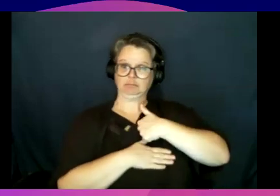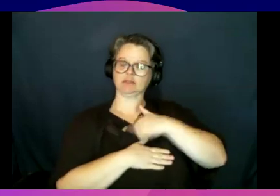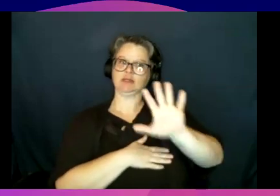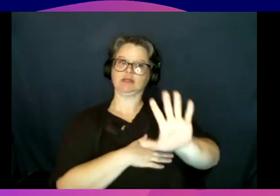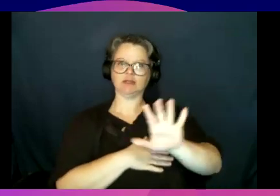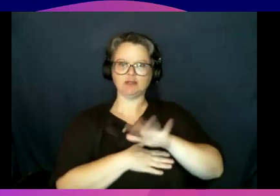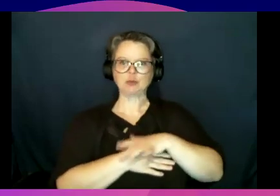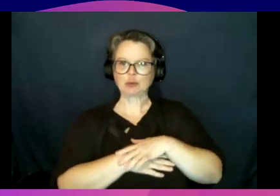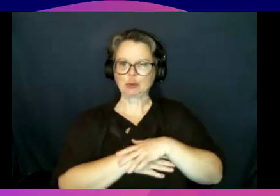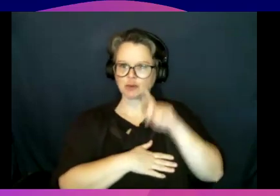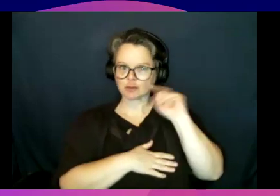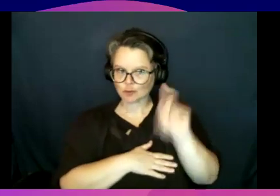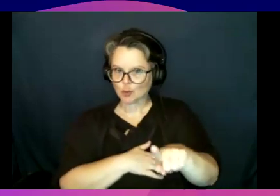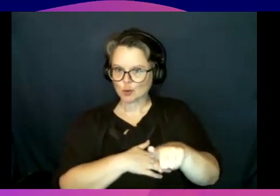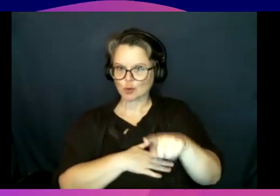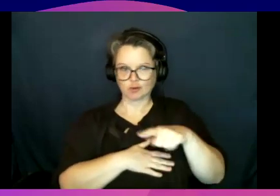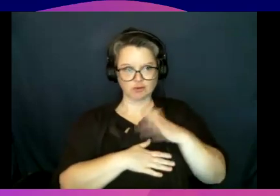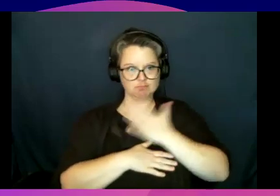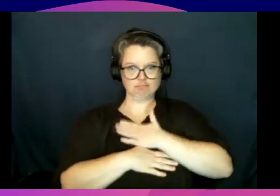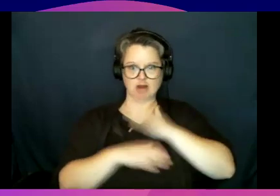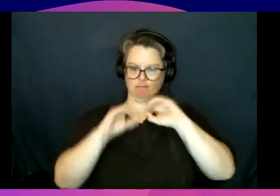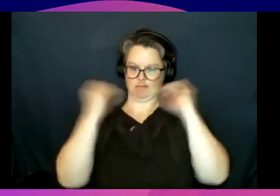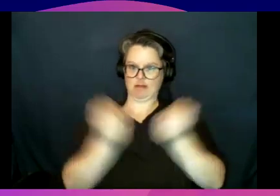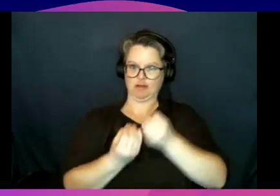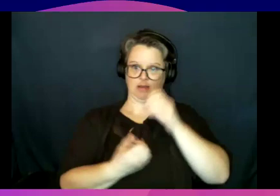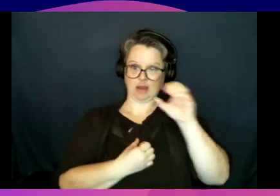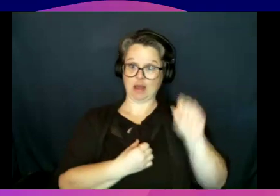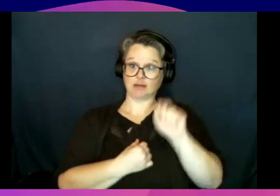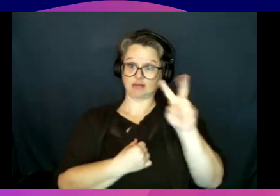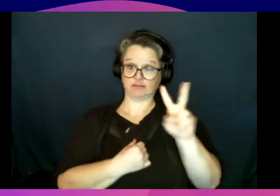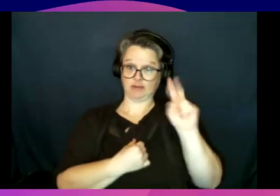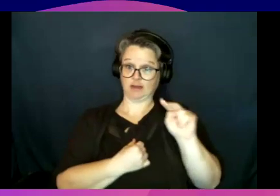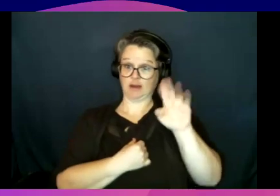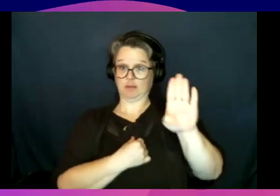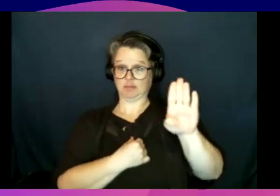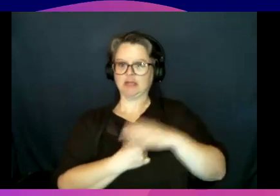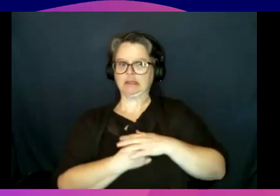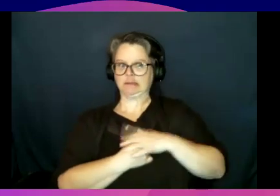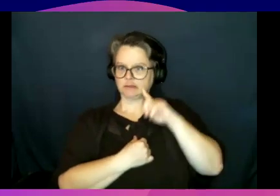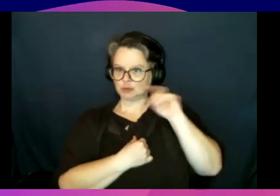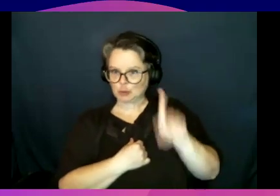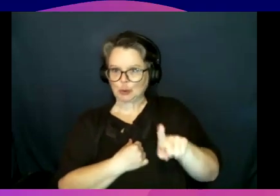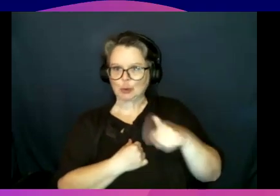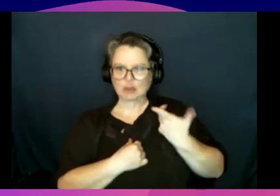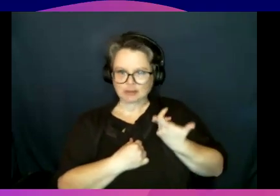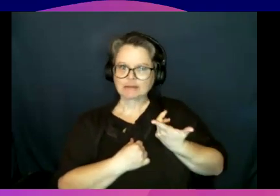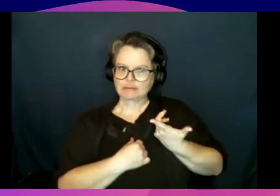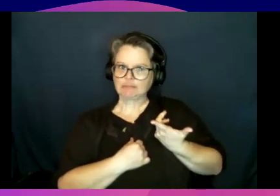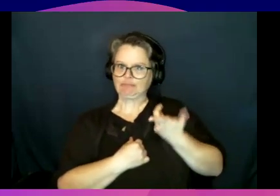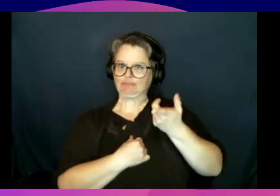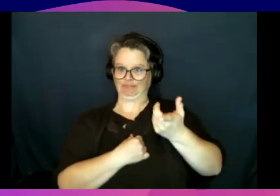judgmental, really try to stay in that area of curiosity and of how could we do this? What could we change? How could we approach this